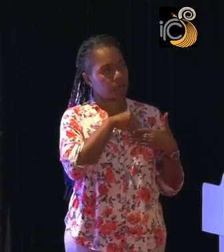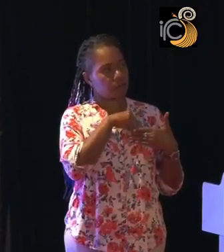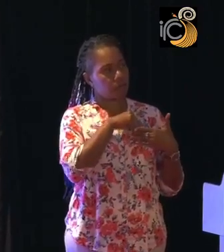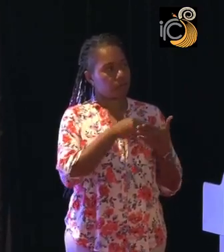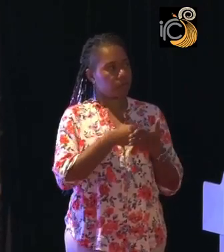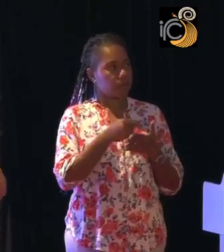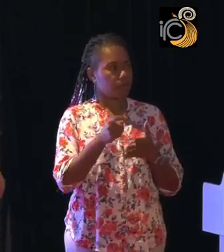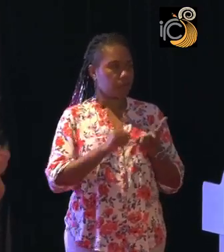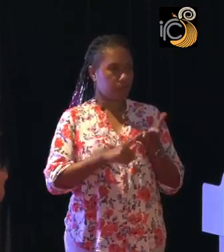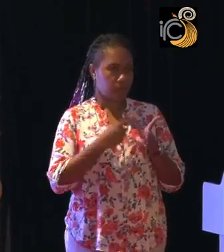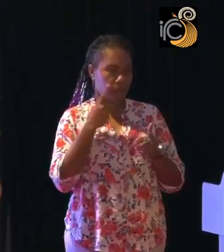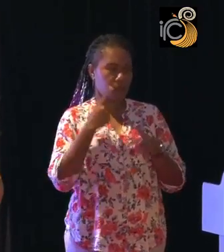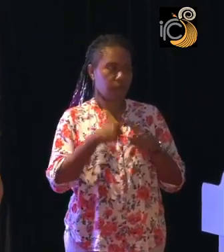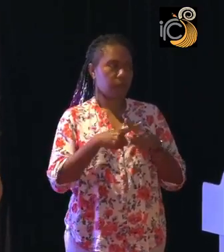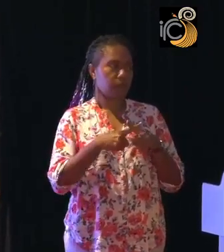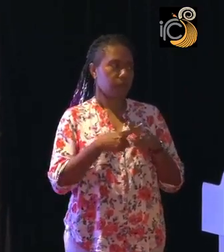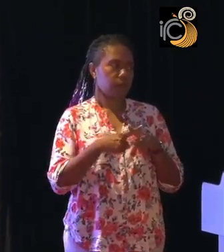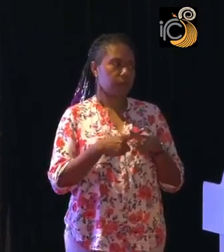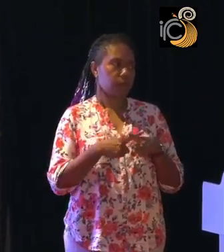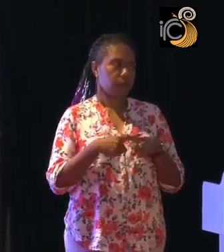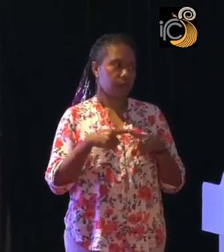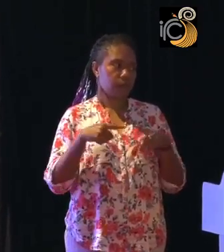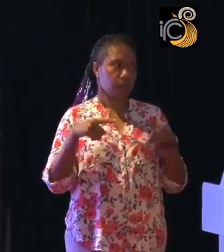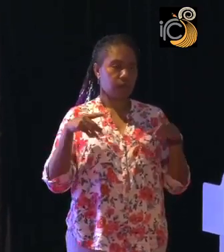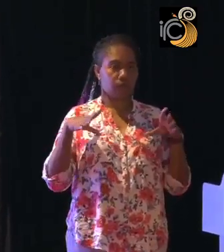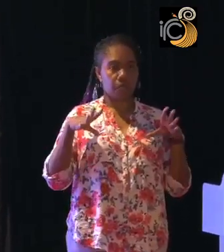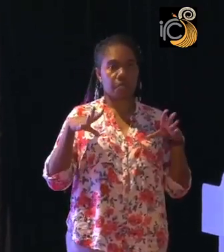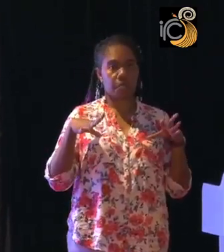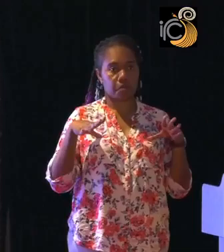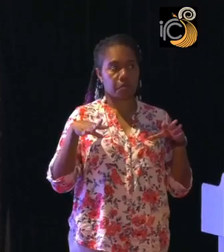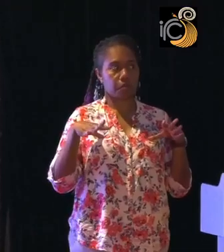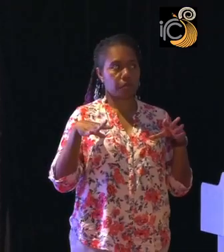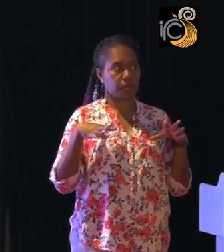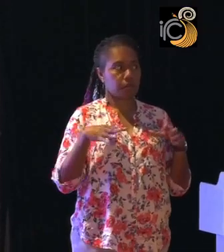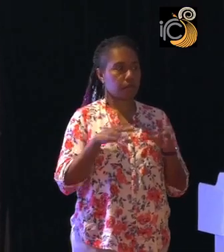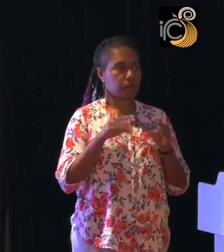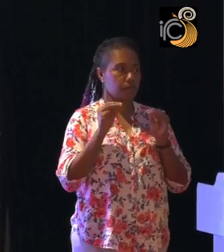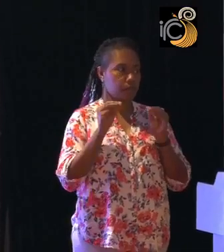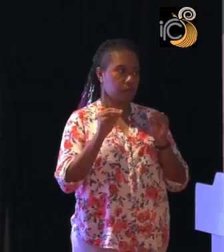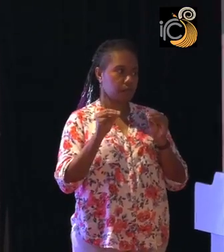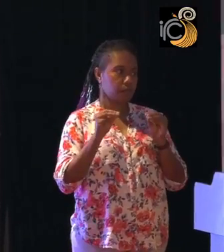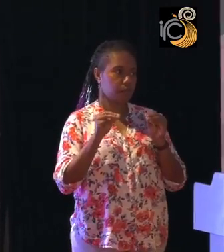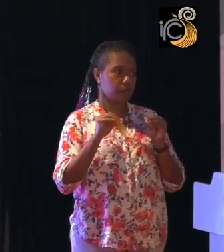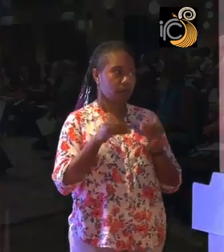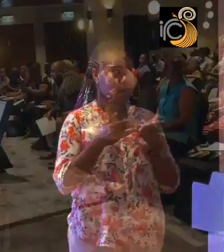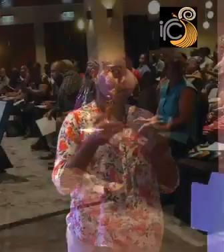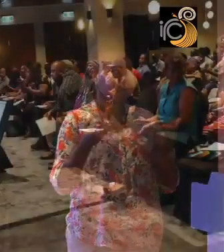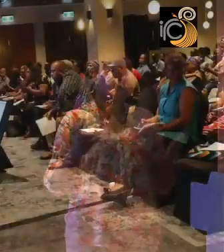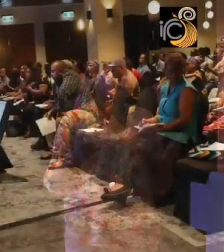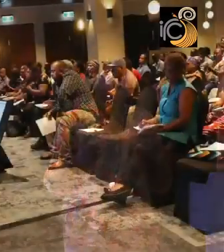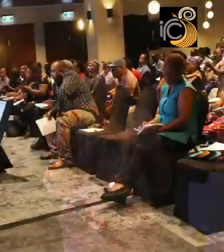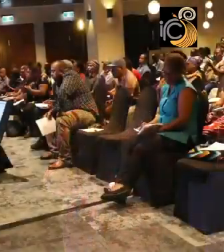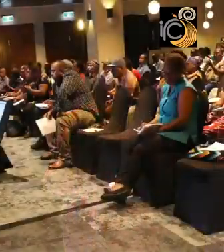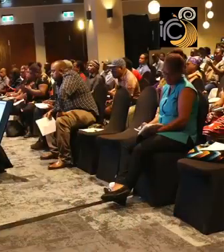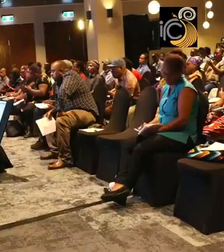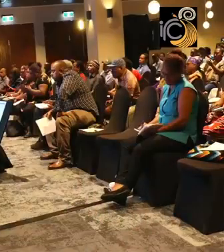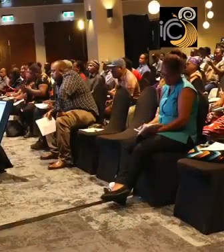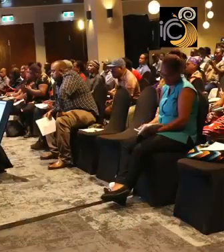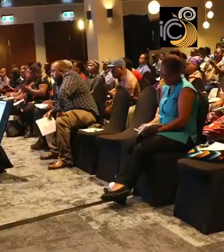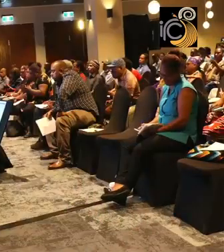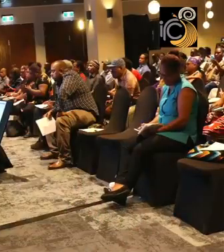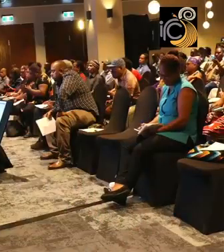So we are all parents. We take our children to schools. We go queue up, and then we pay project